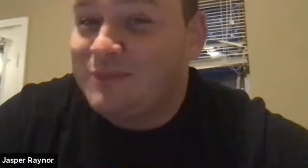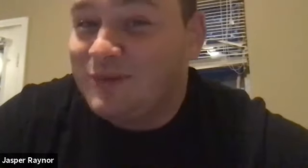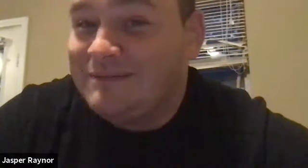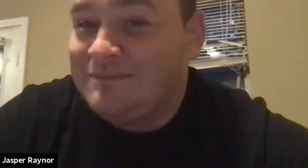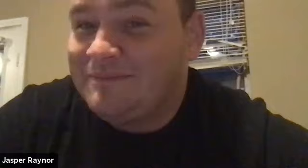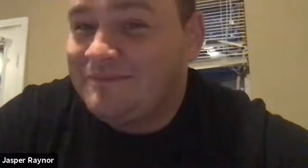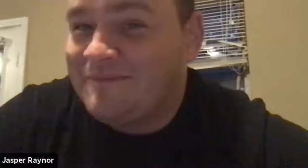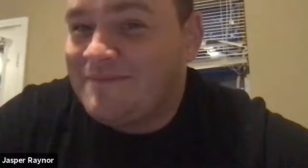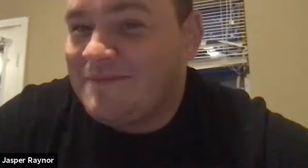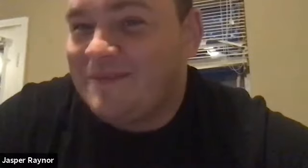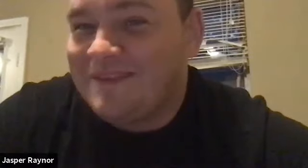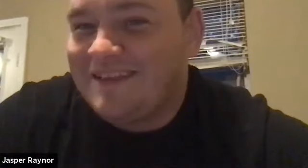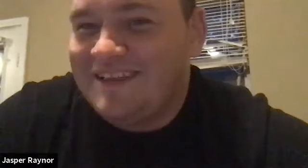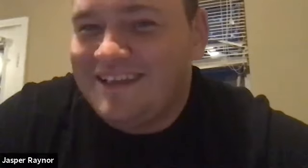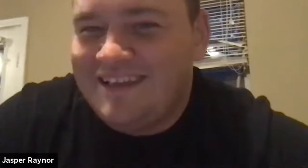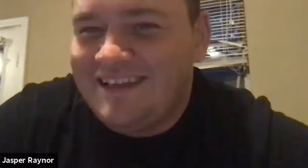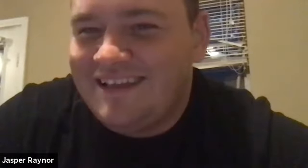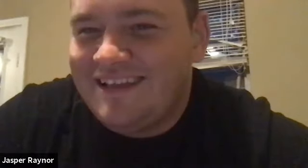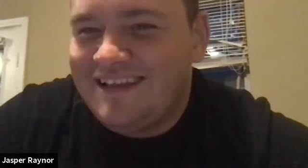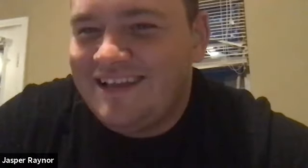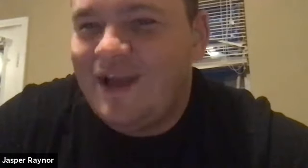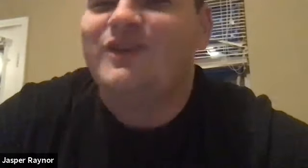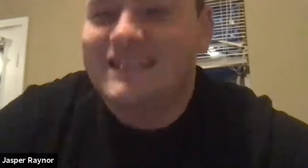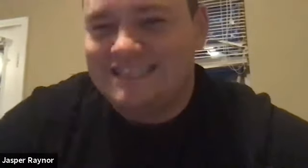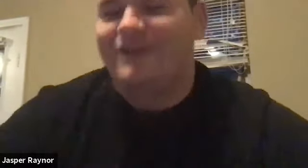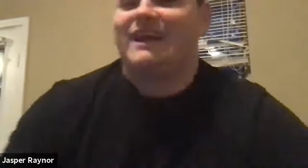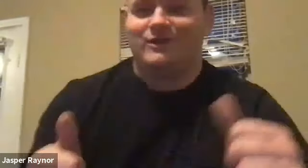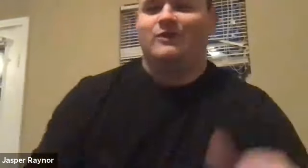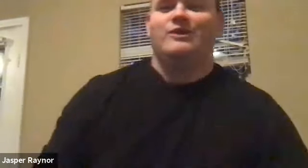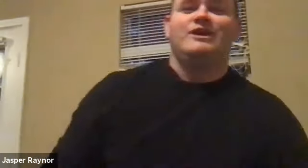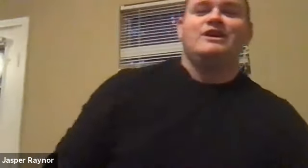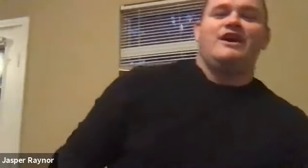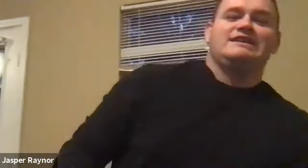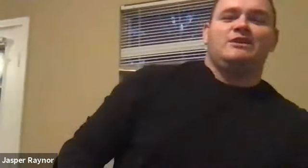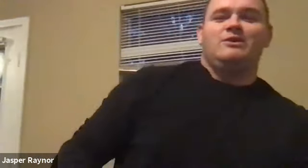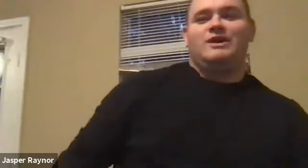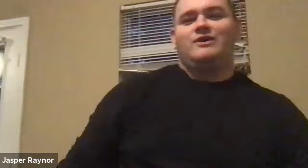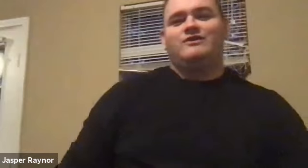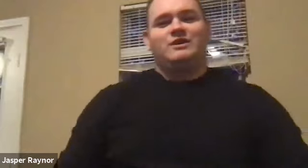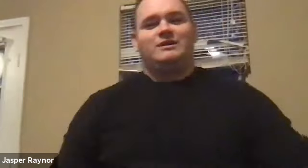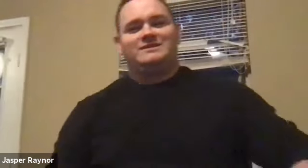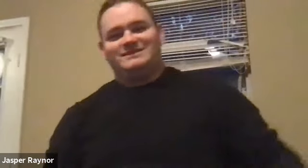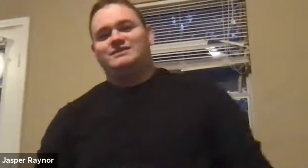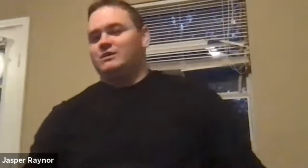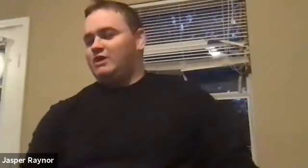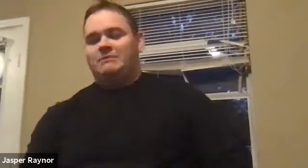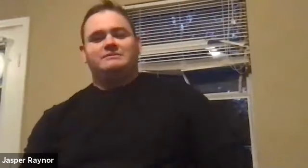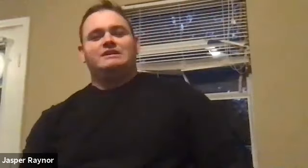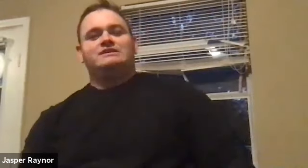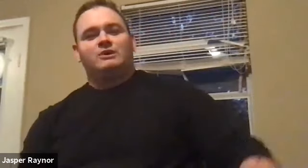muted. I'm listening. Are you listening? Okay, cool. Yes, All right, please. so we'll go from no problem. So we'll go